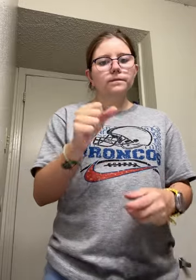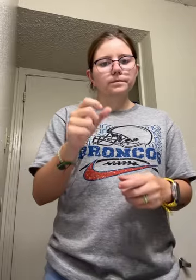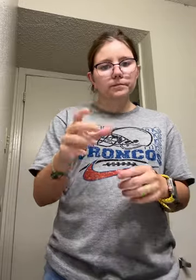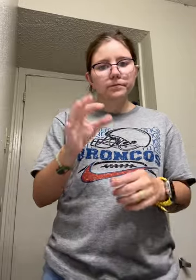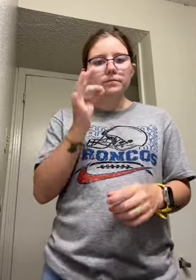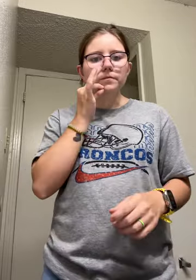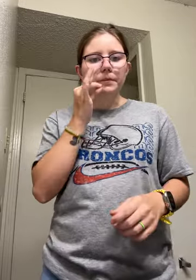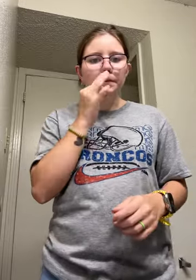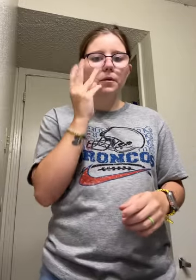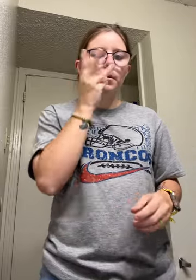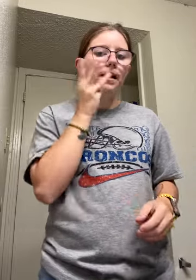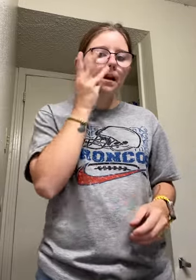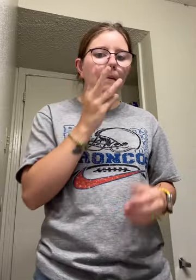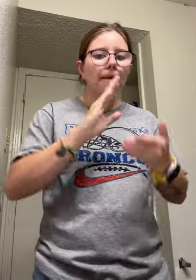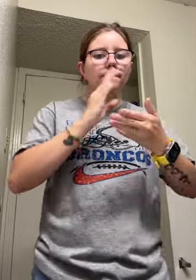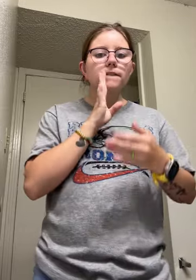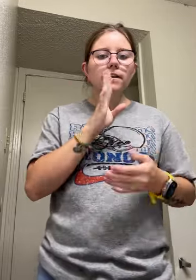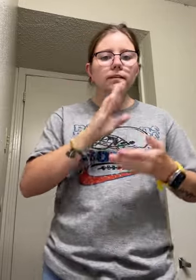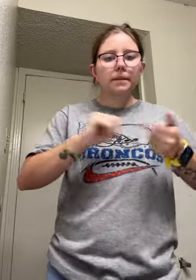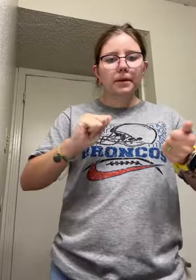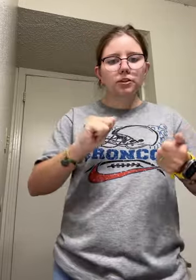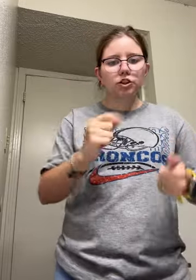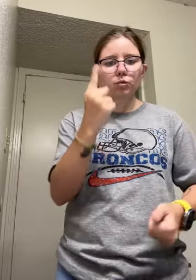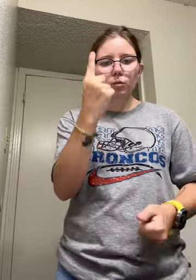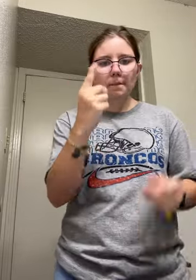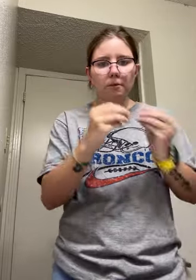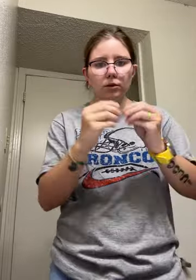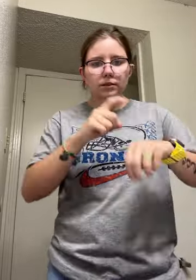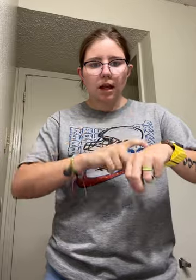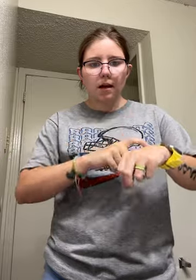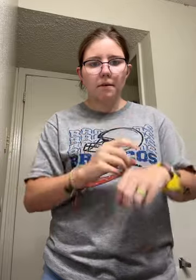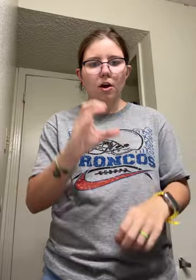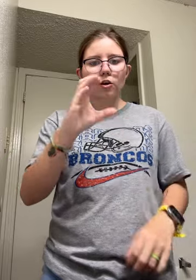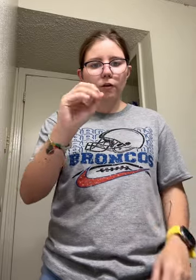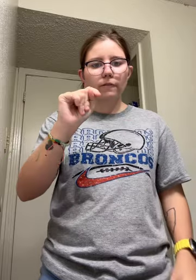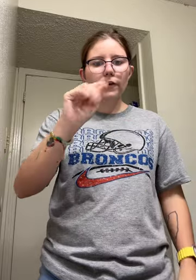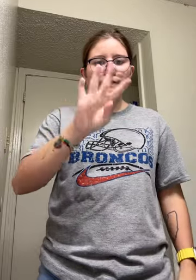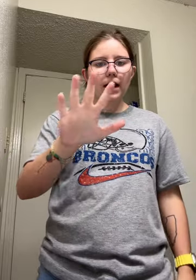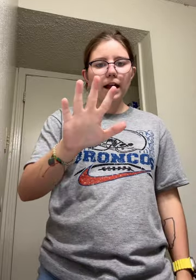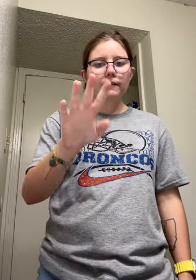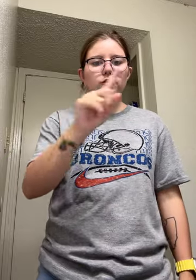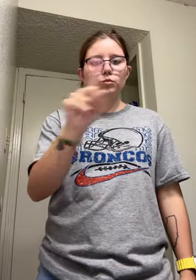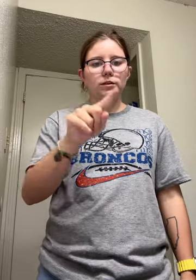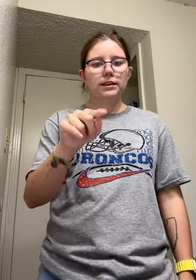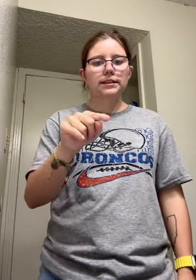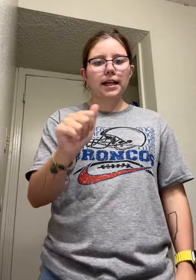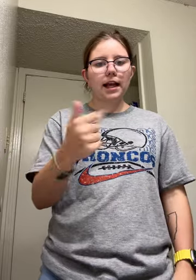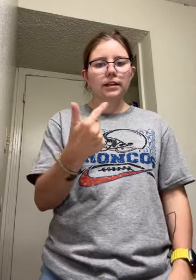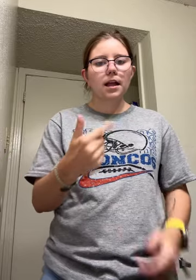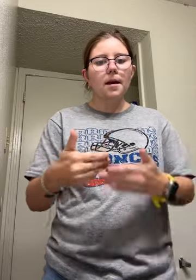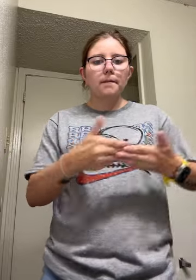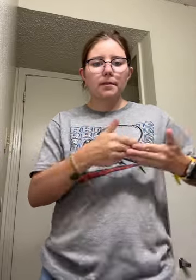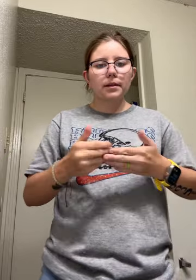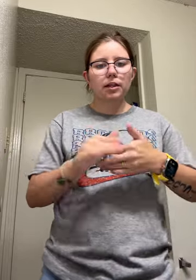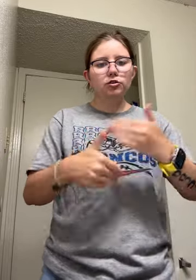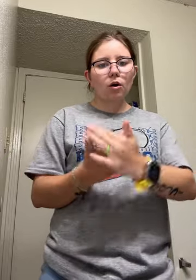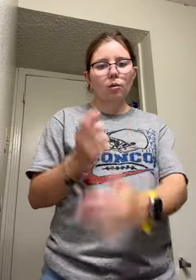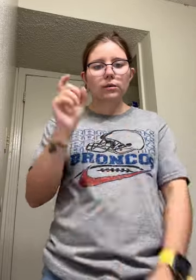of weed and a bottle of wine. I'ma fuck that bitch just one more time. Go 45 and two zigzags. Baby, that's all we